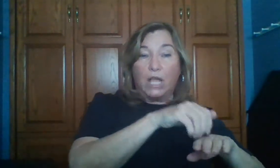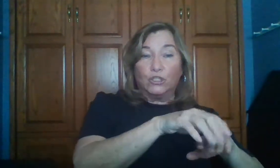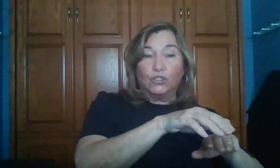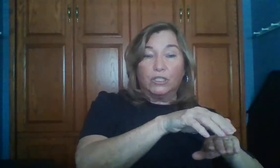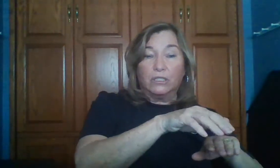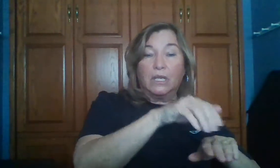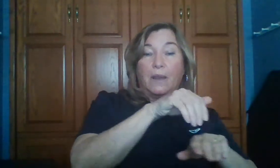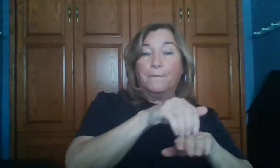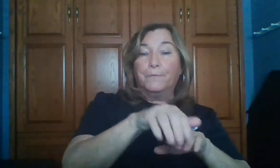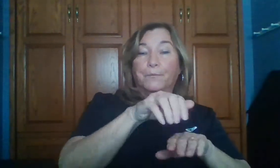brushing,